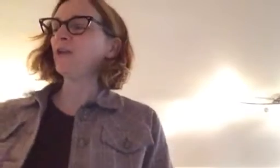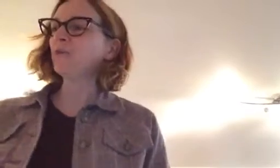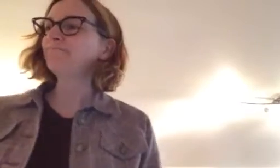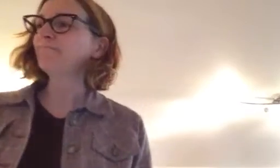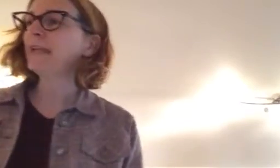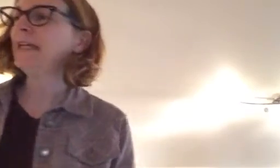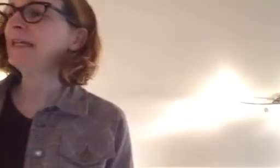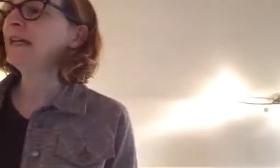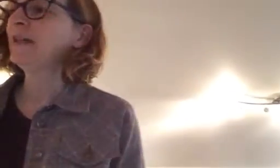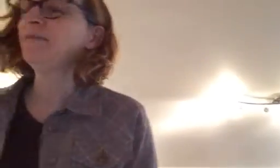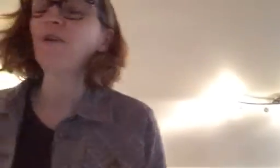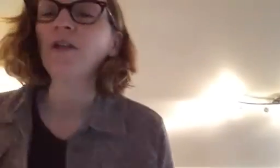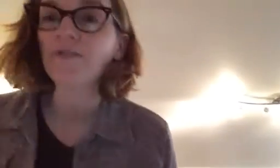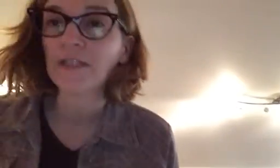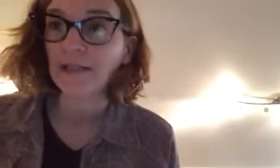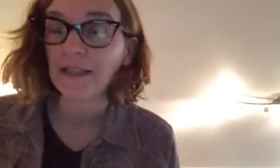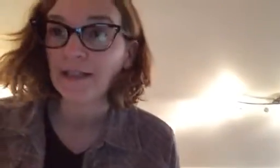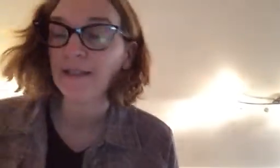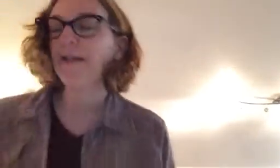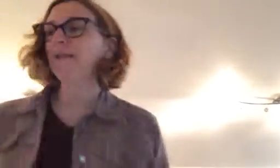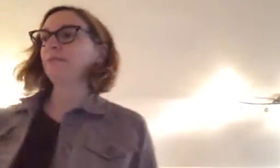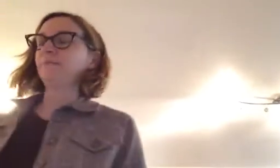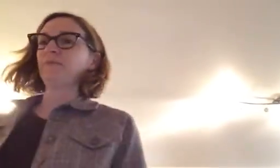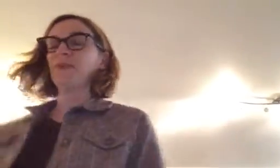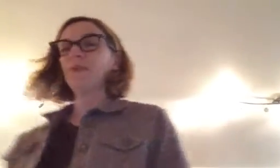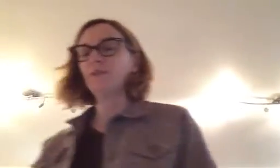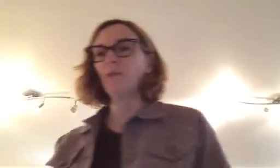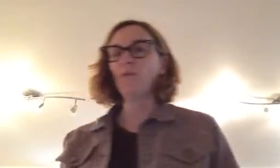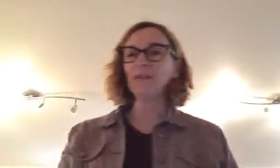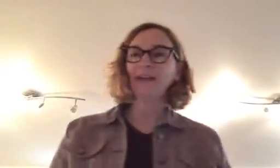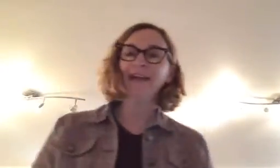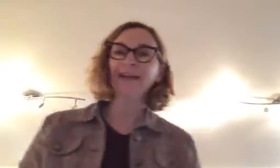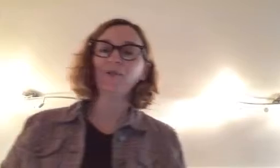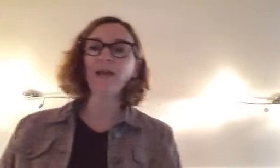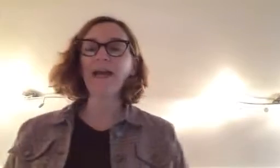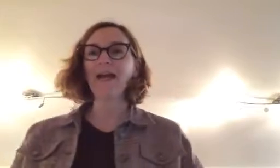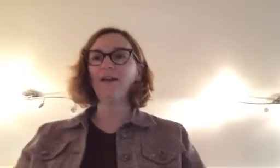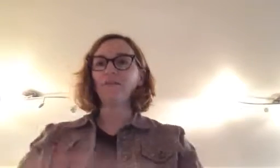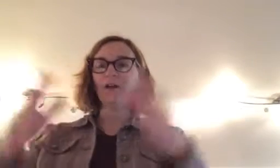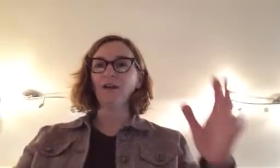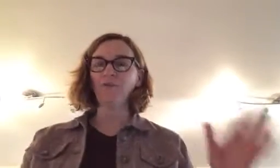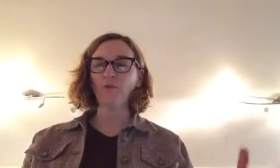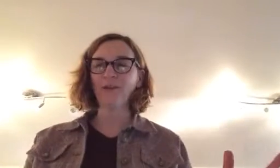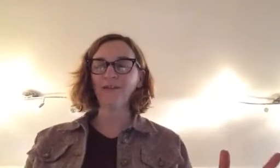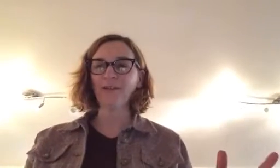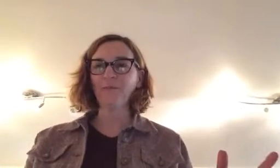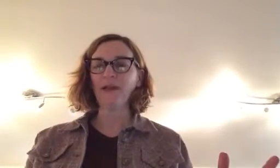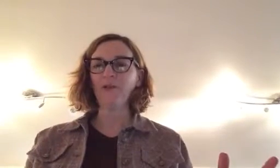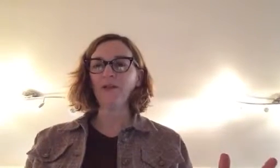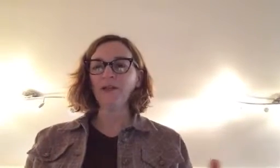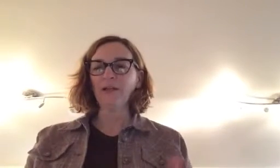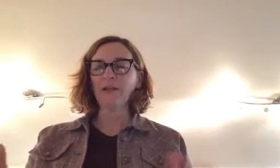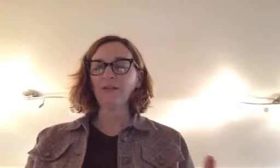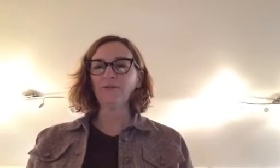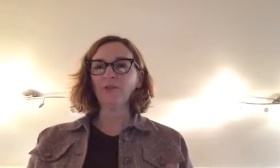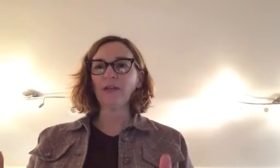Mayo in the fall of 1798. So once again, we have a foreign power trying